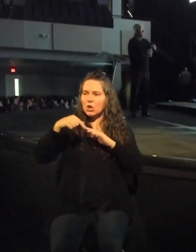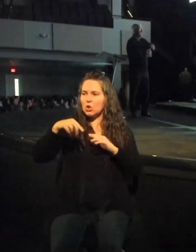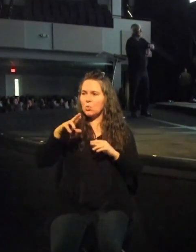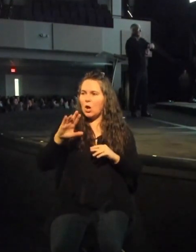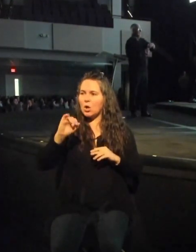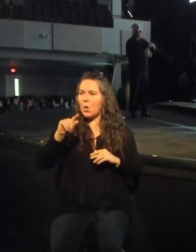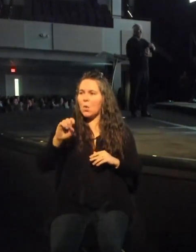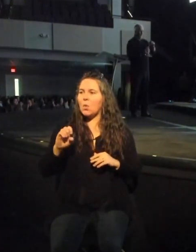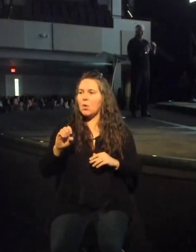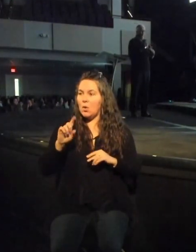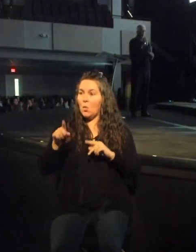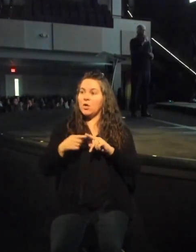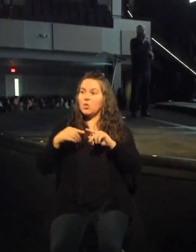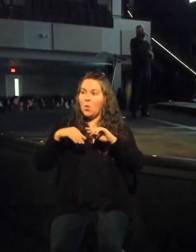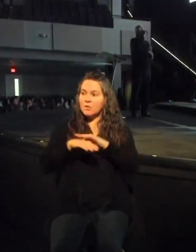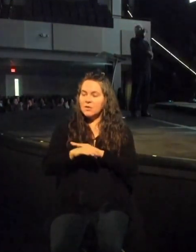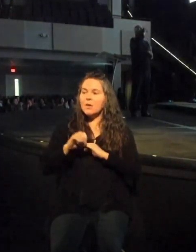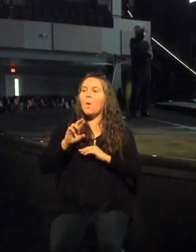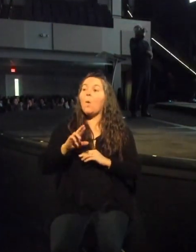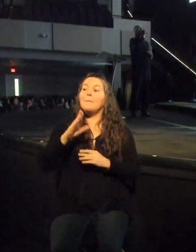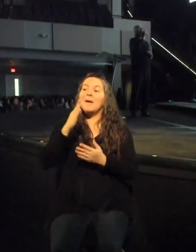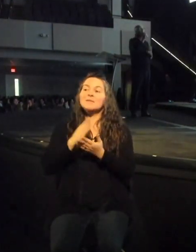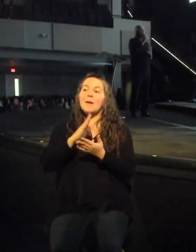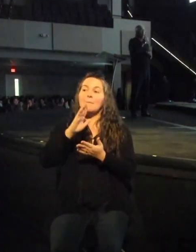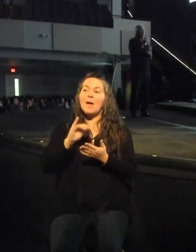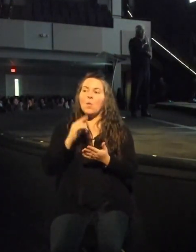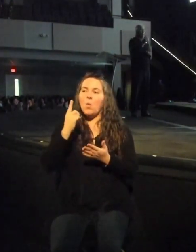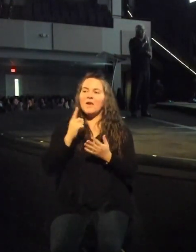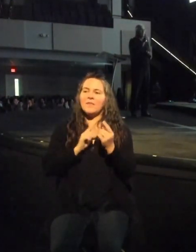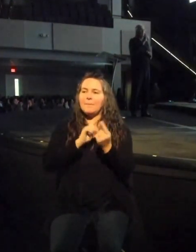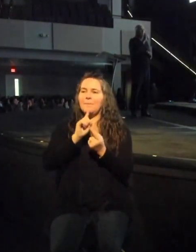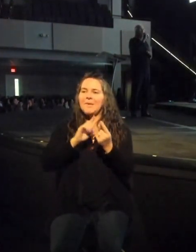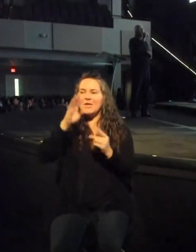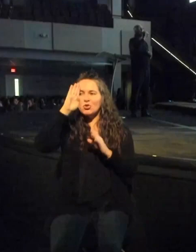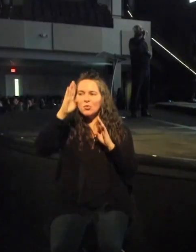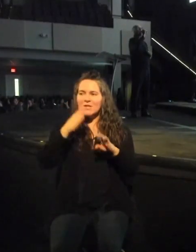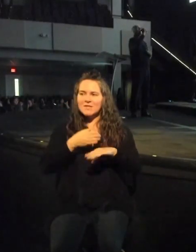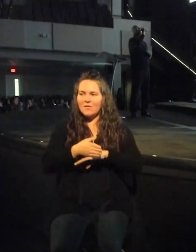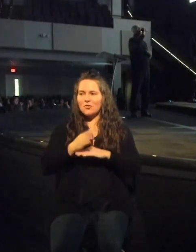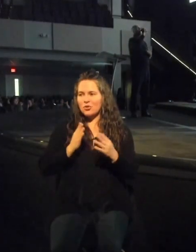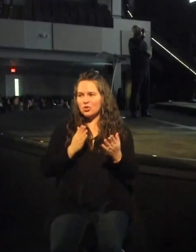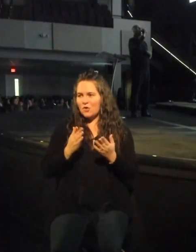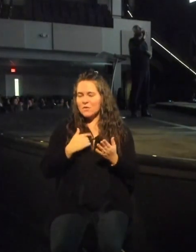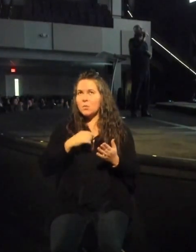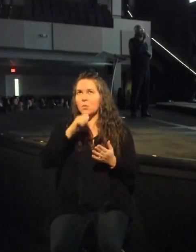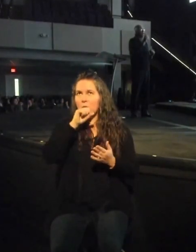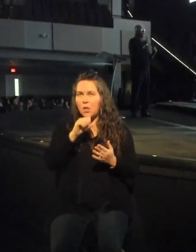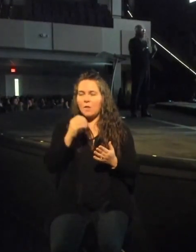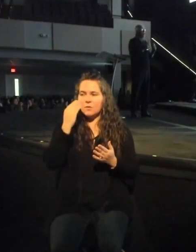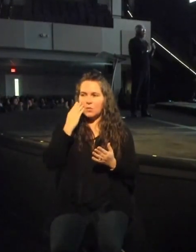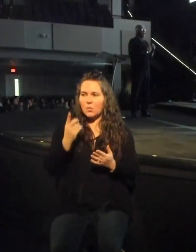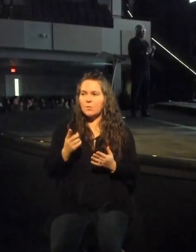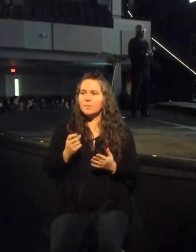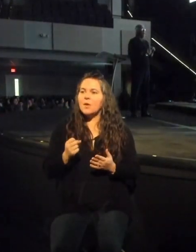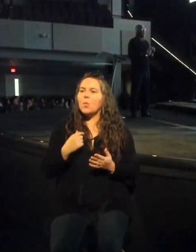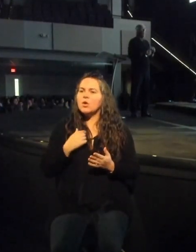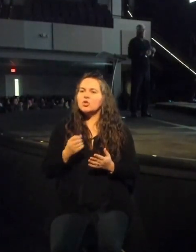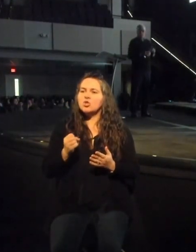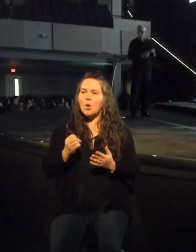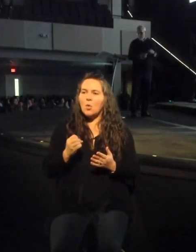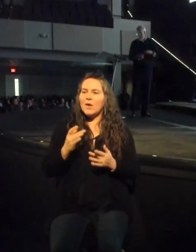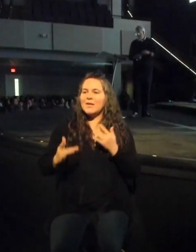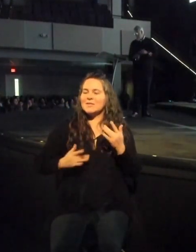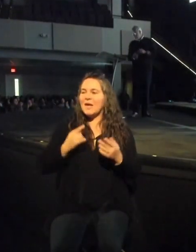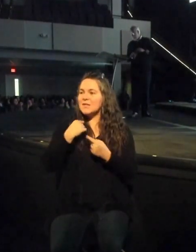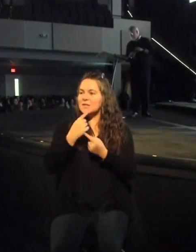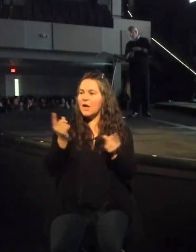in, or by stopping by the meet and greet after service. We'd love to get to know you. We are so excited to tell you about the many opportunities